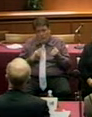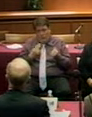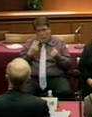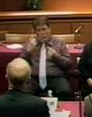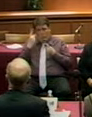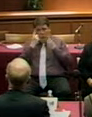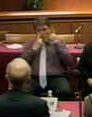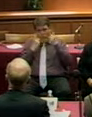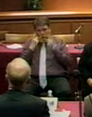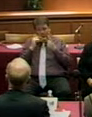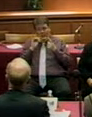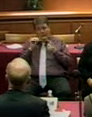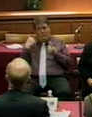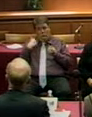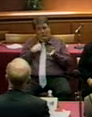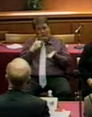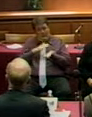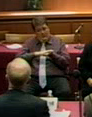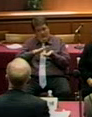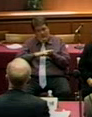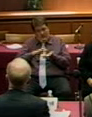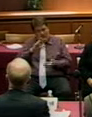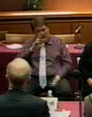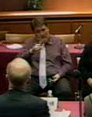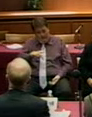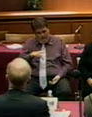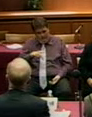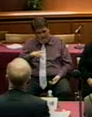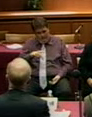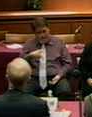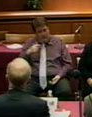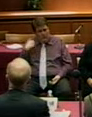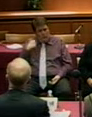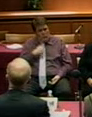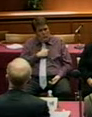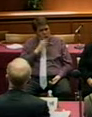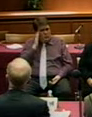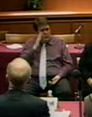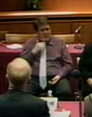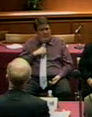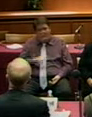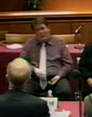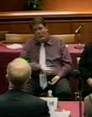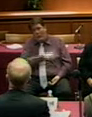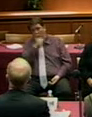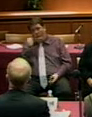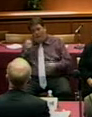we clean it up, that we have another opportunity to add any